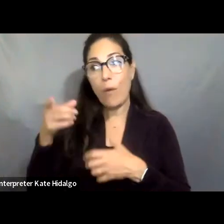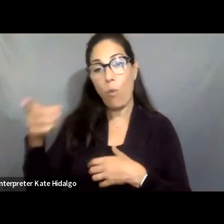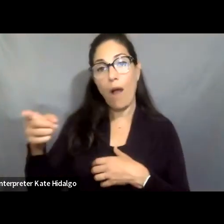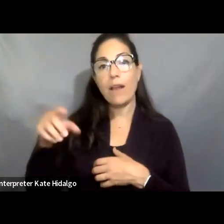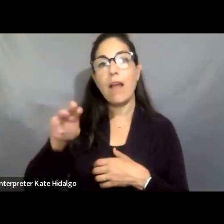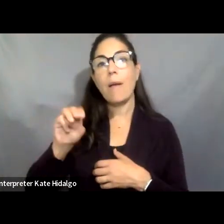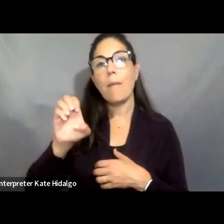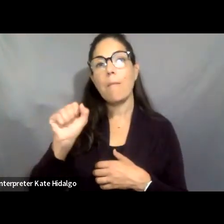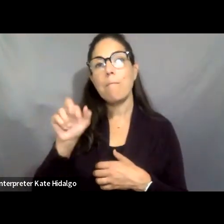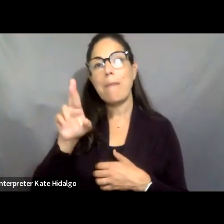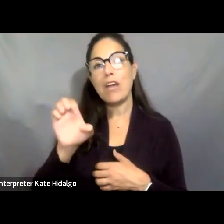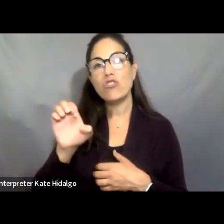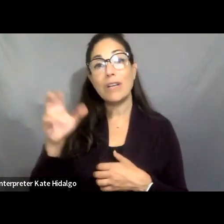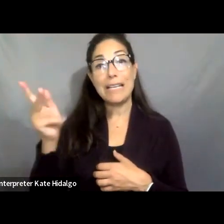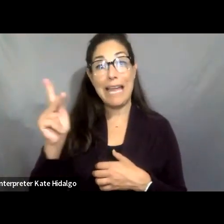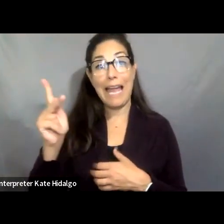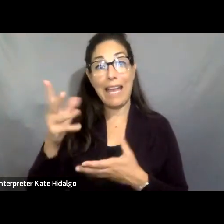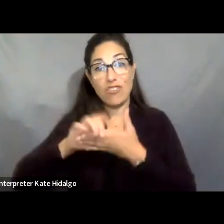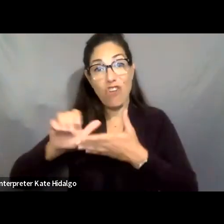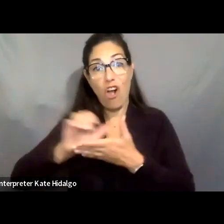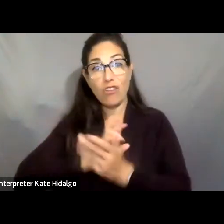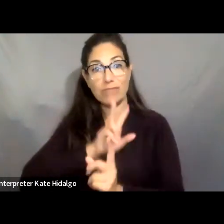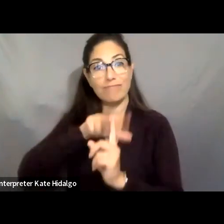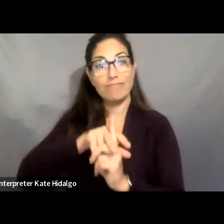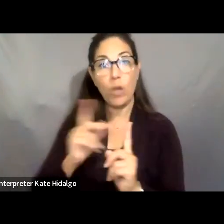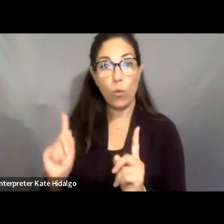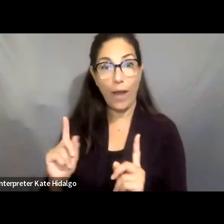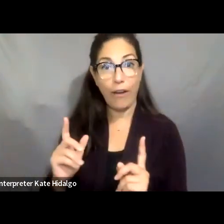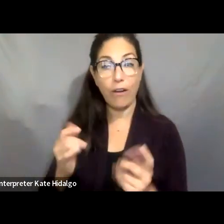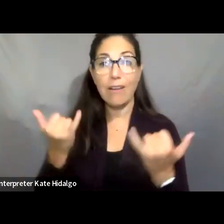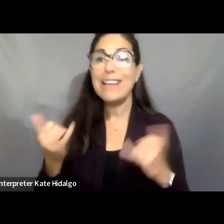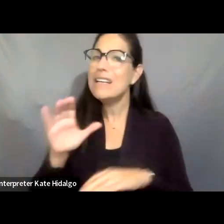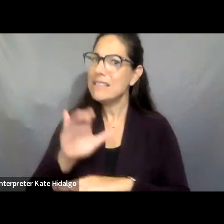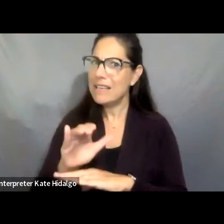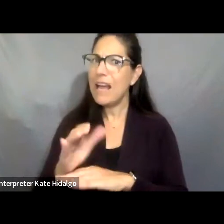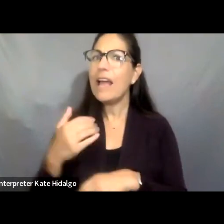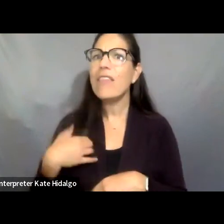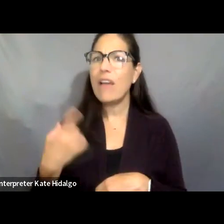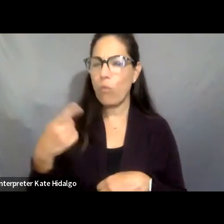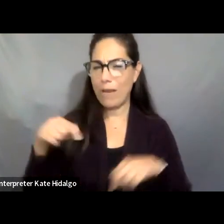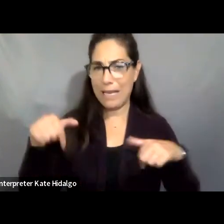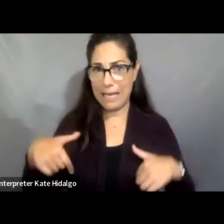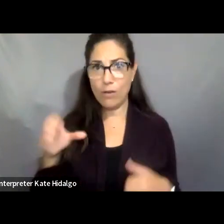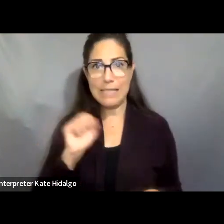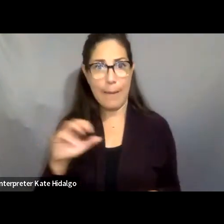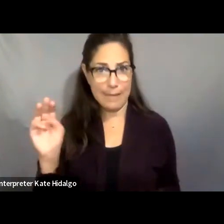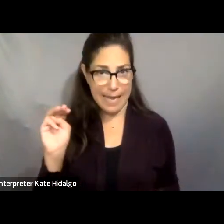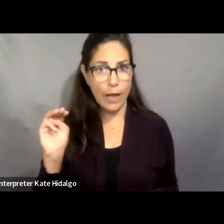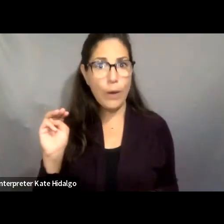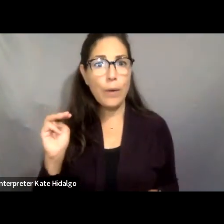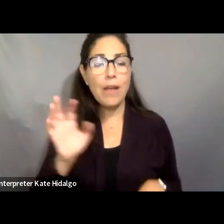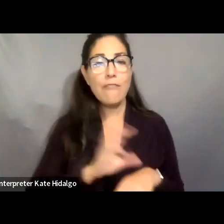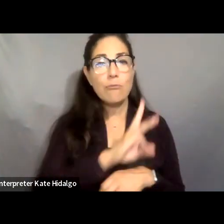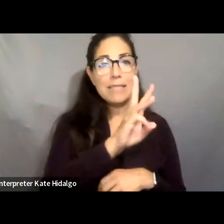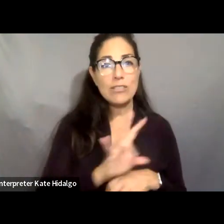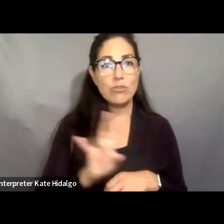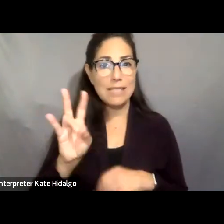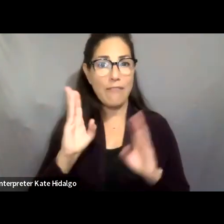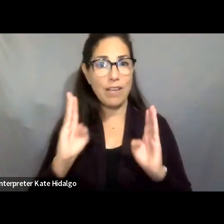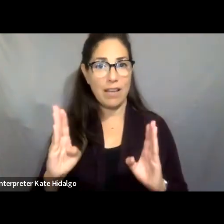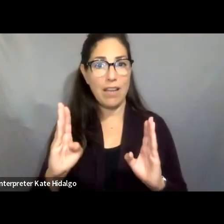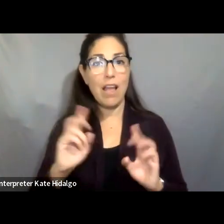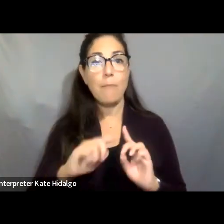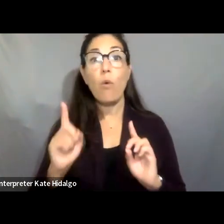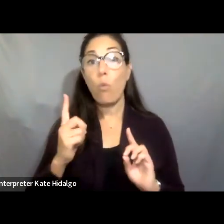K dollars to be. I believe tonight there was one here in San Mateo from 6 to 7, but there's